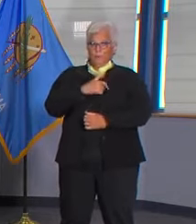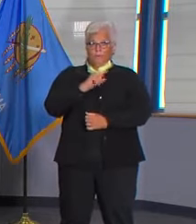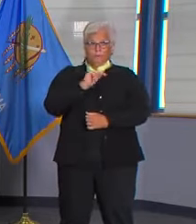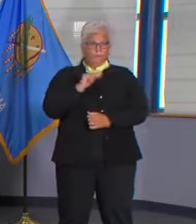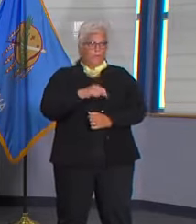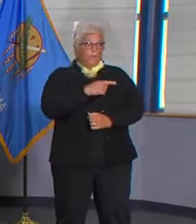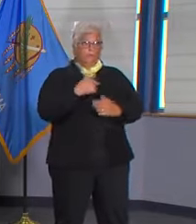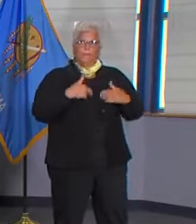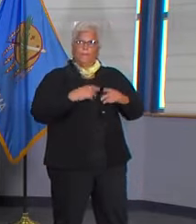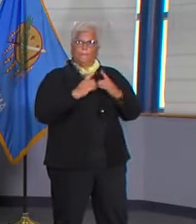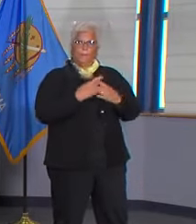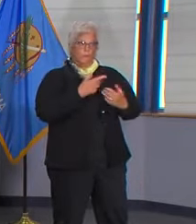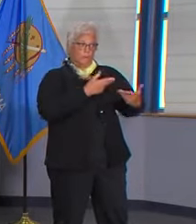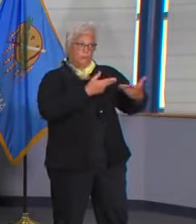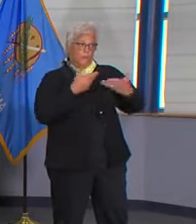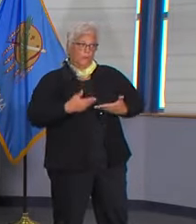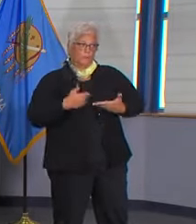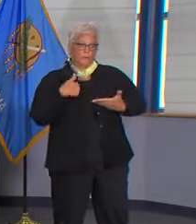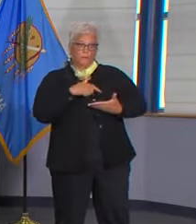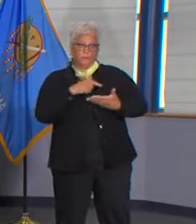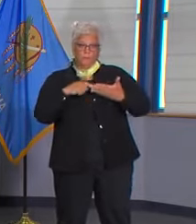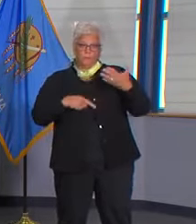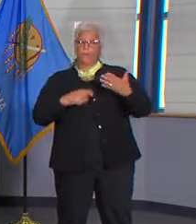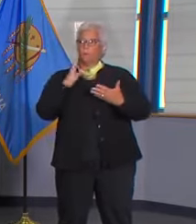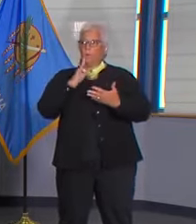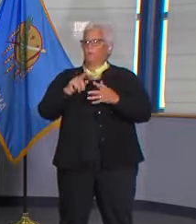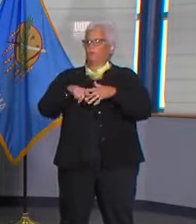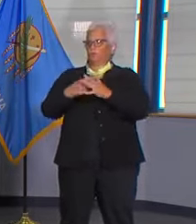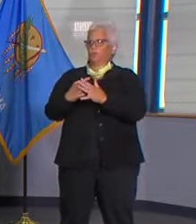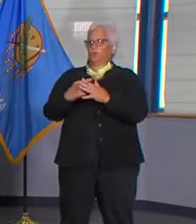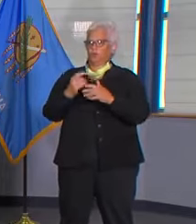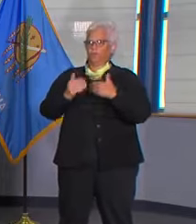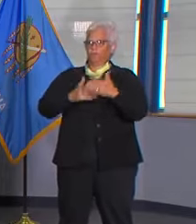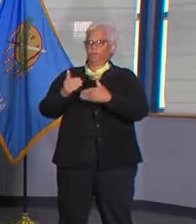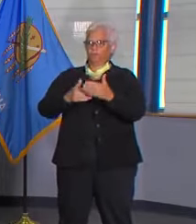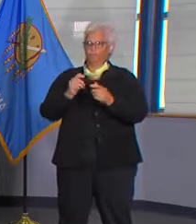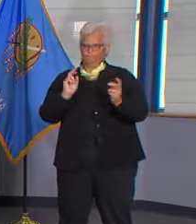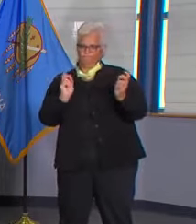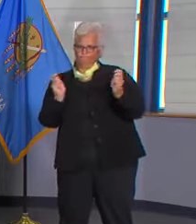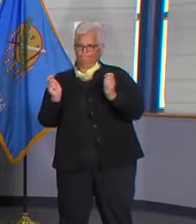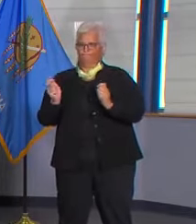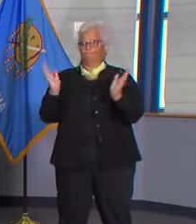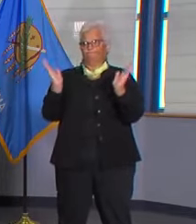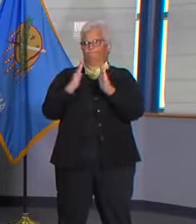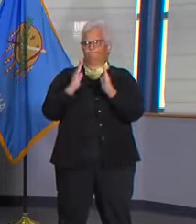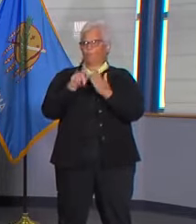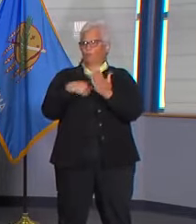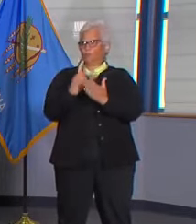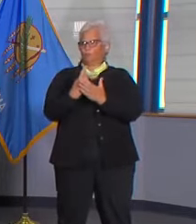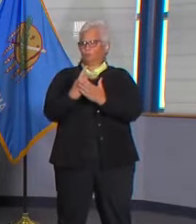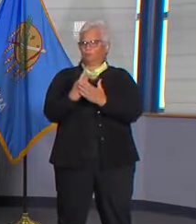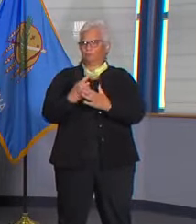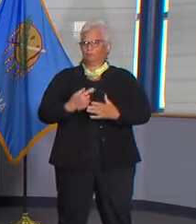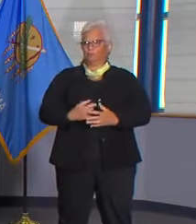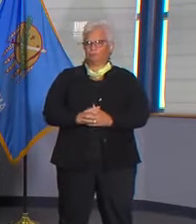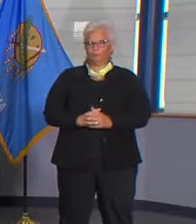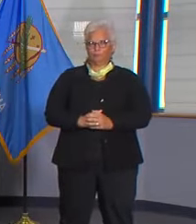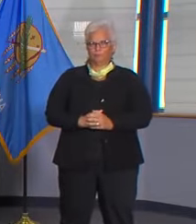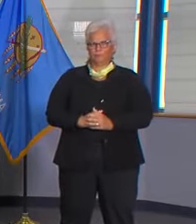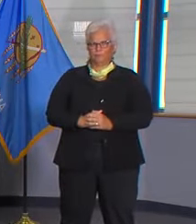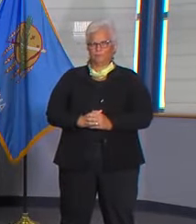and the city council, hopefully my neighbors in other states as well, or other cities, that allow us to make